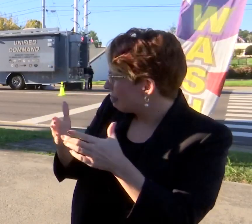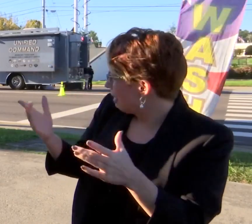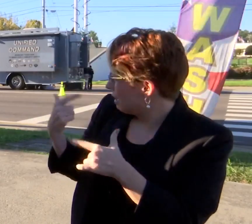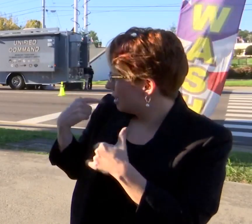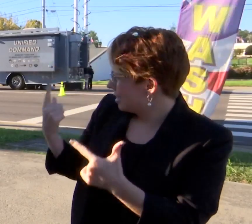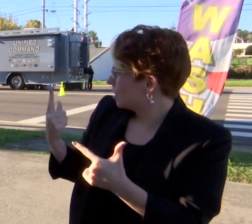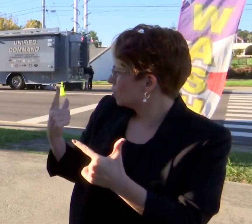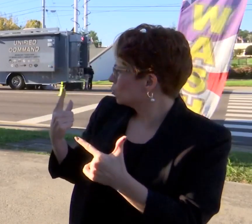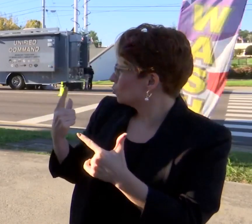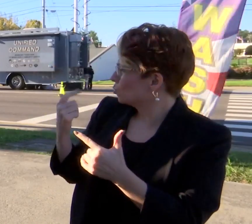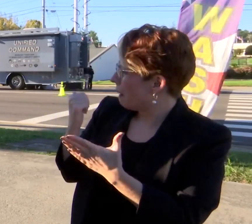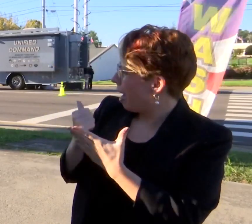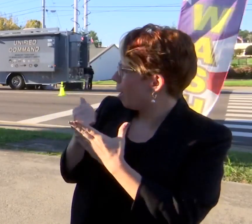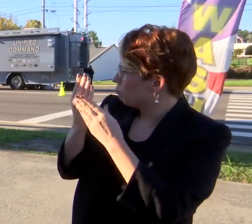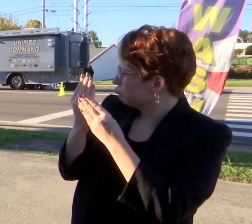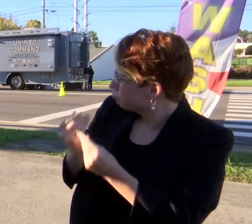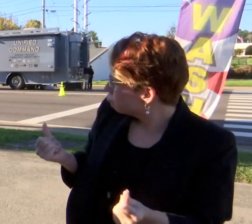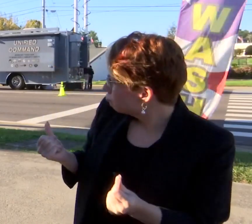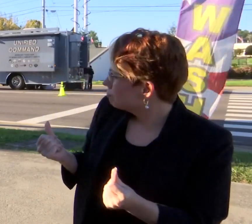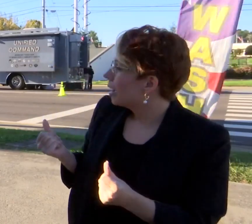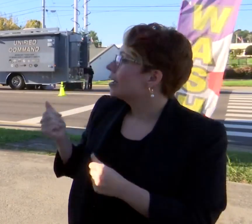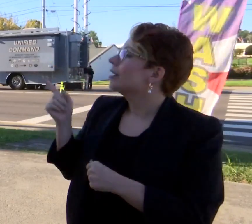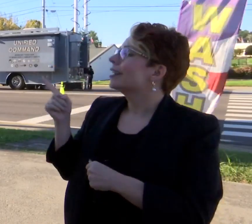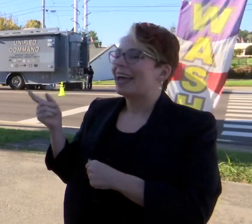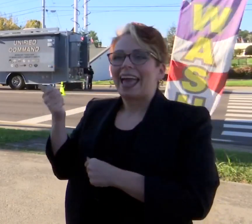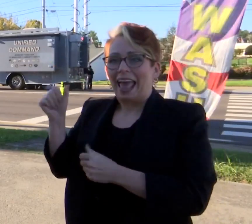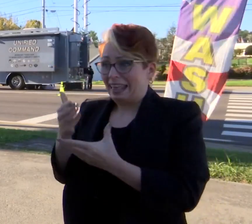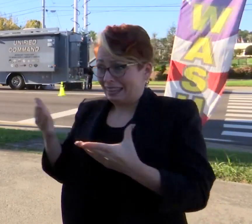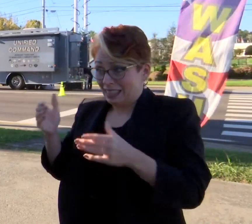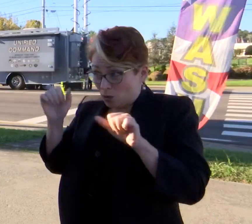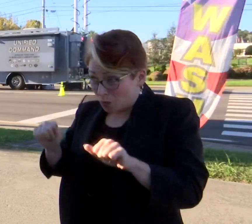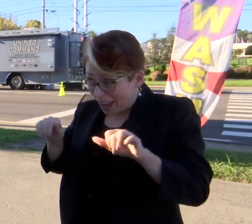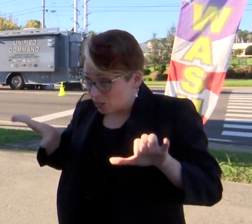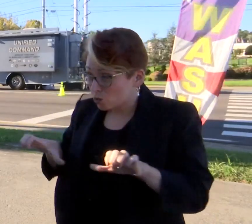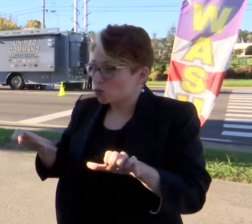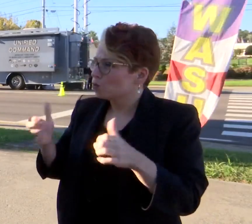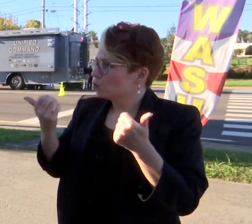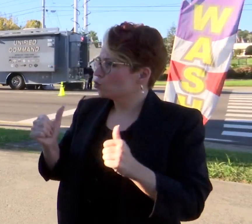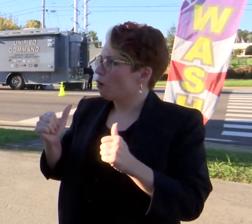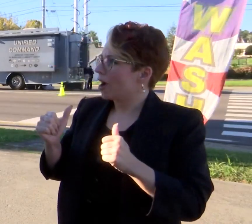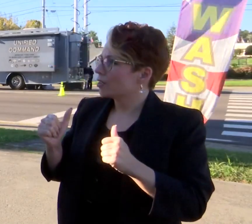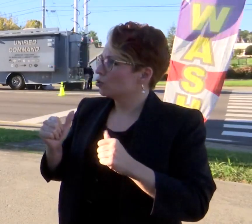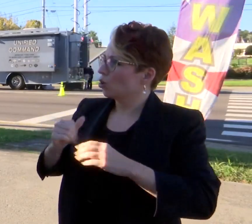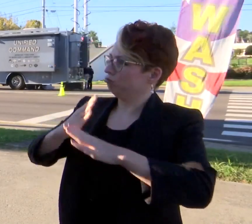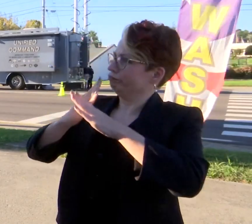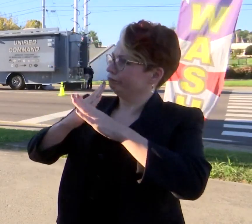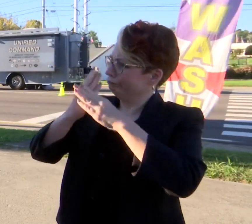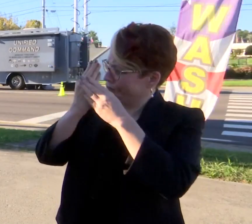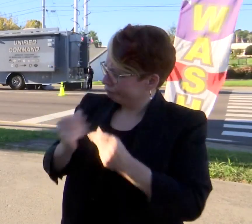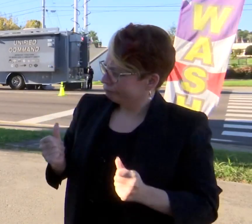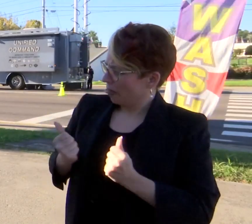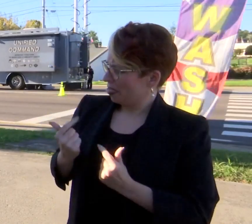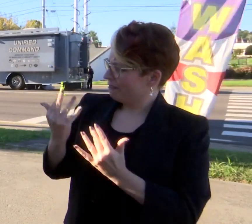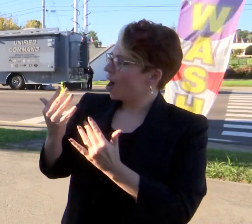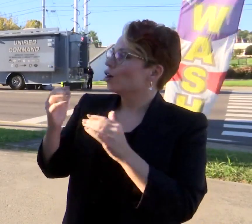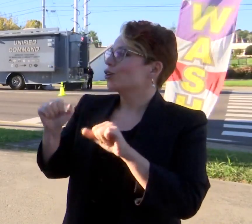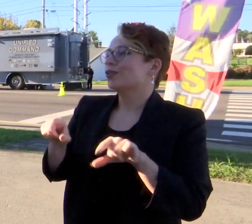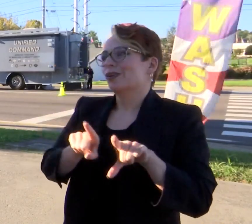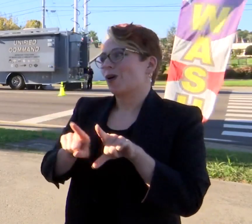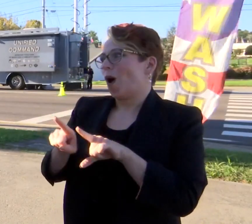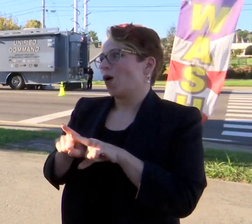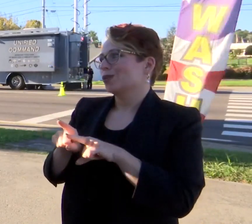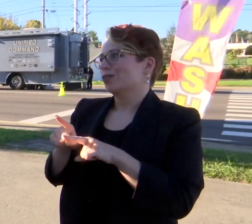The challenge there is that anything you could potentially do to suppress the fire might also aggravate it and cause it to detonate. So no, it was. You don't try to smother